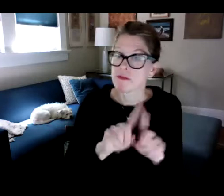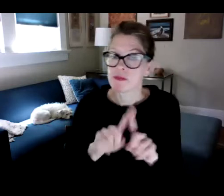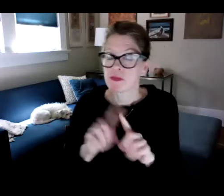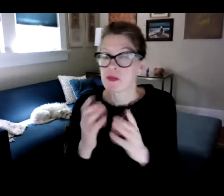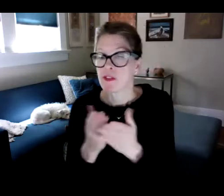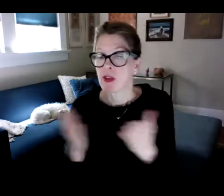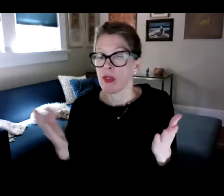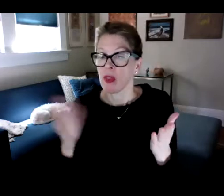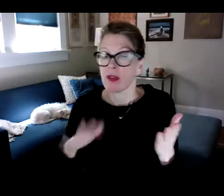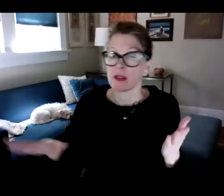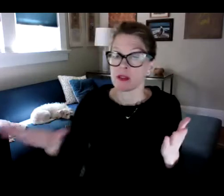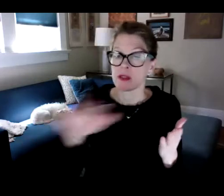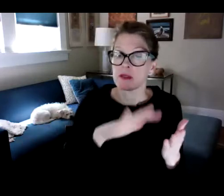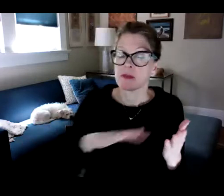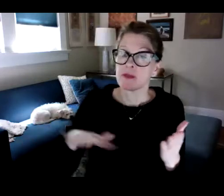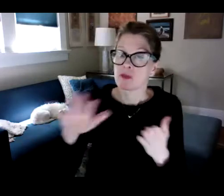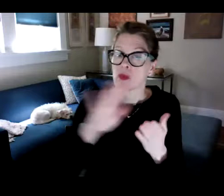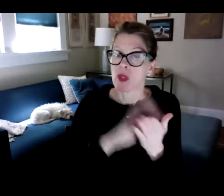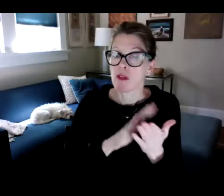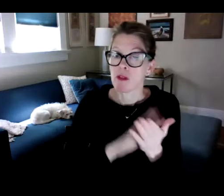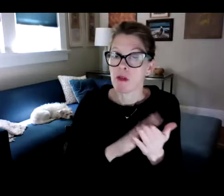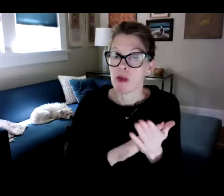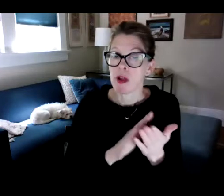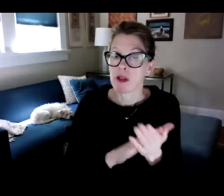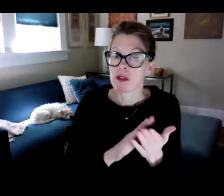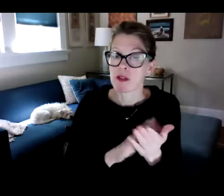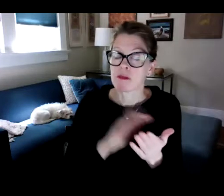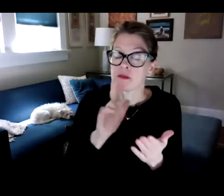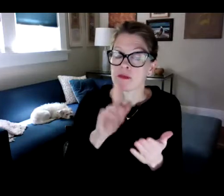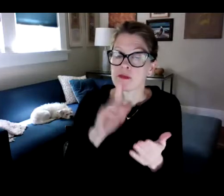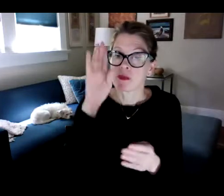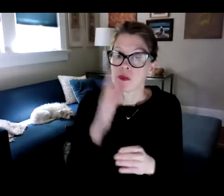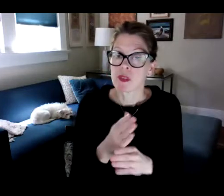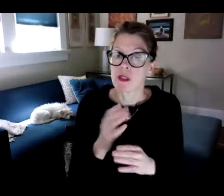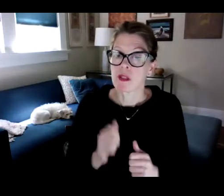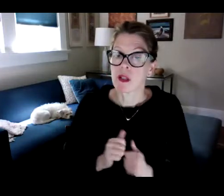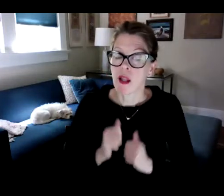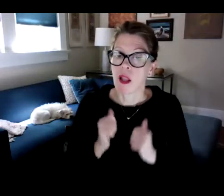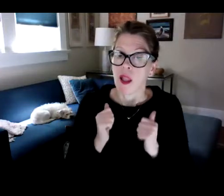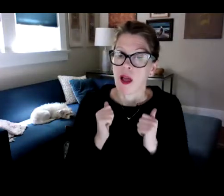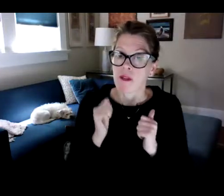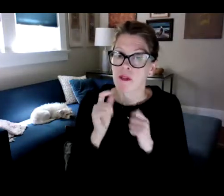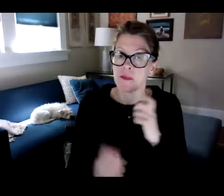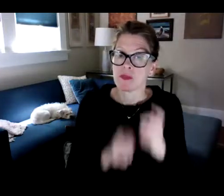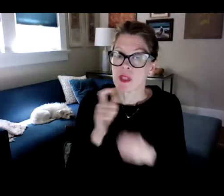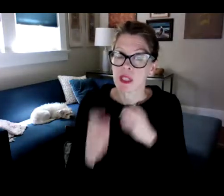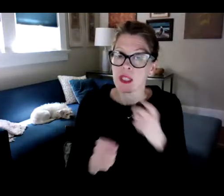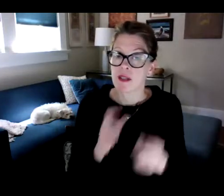endless praise, O Son of God, life-giving